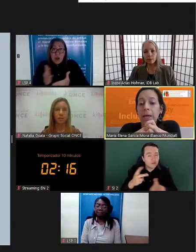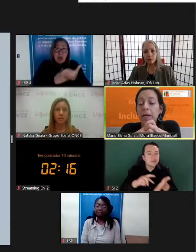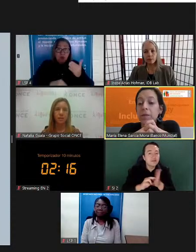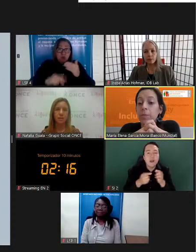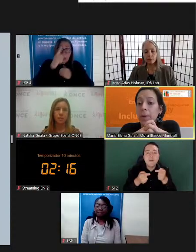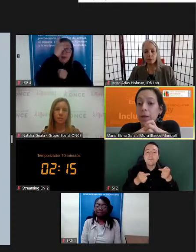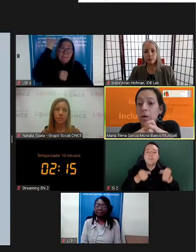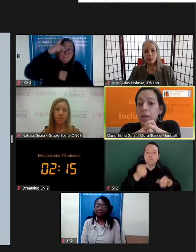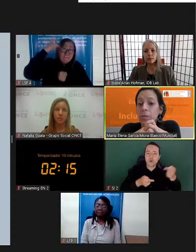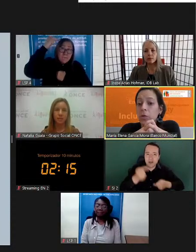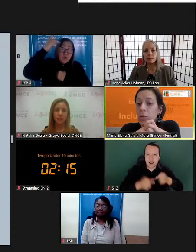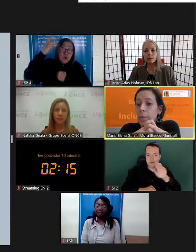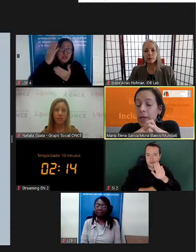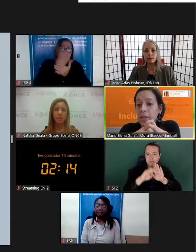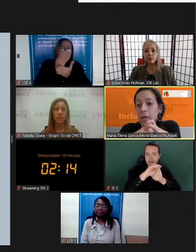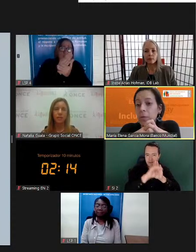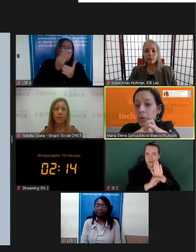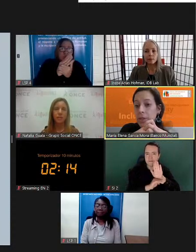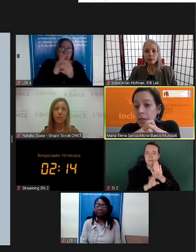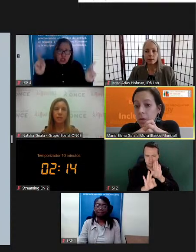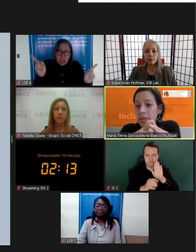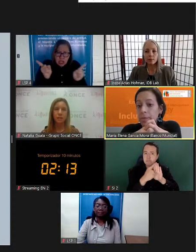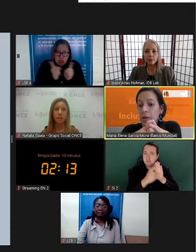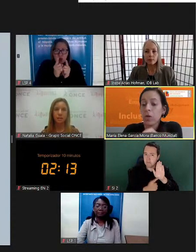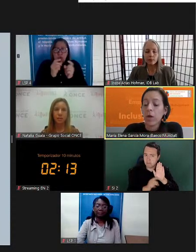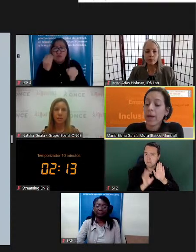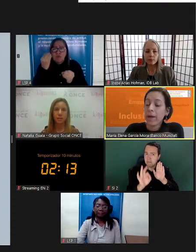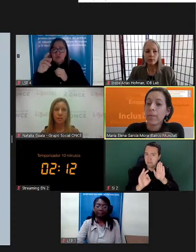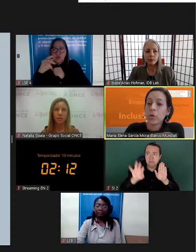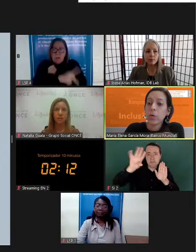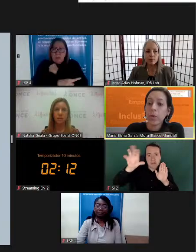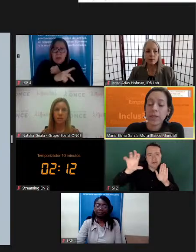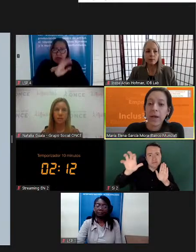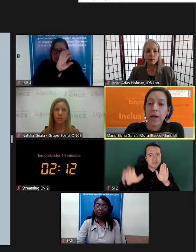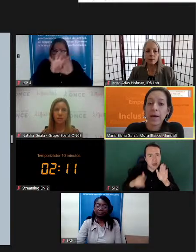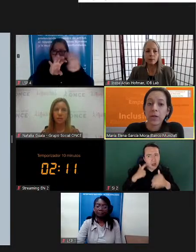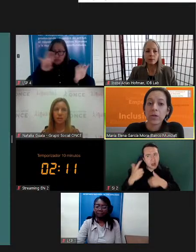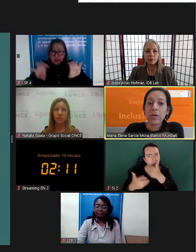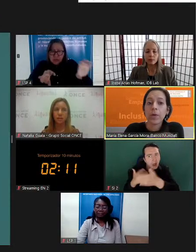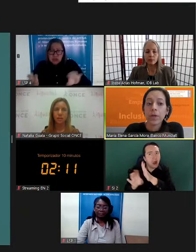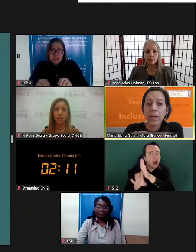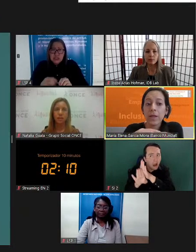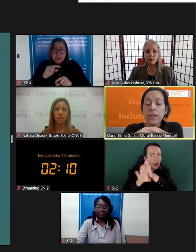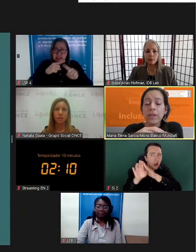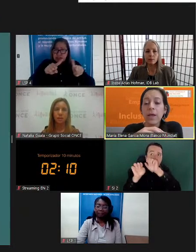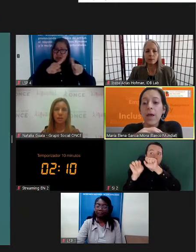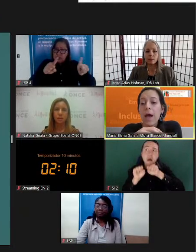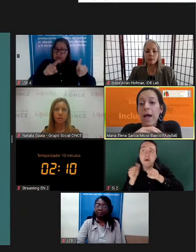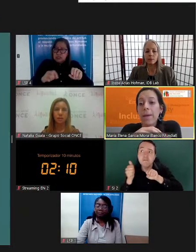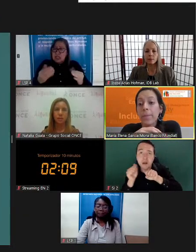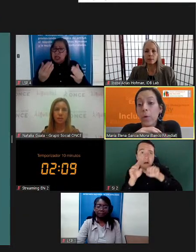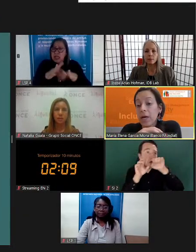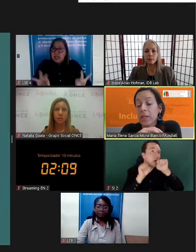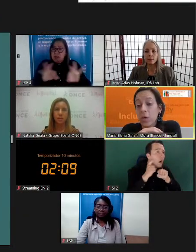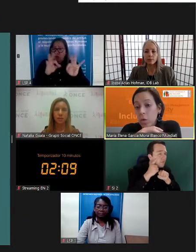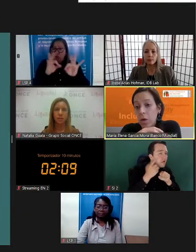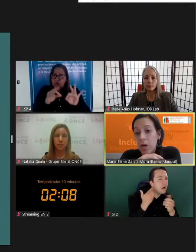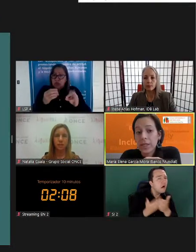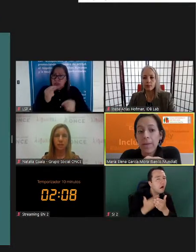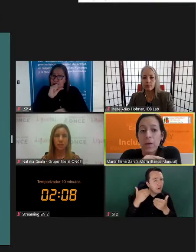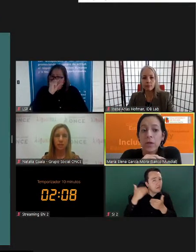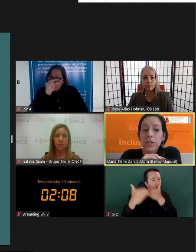mapping of some developments and promising practices in some sectors and countries but we still have a long way